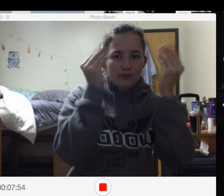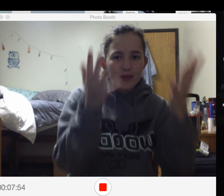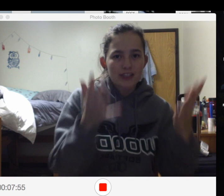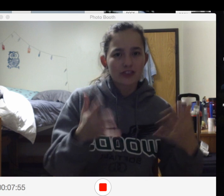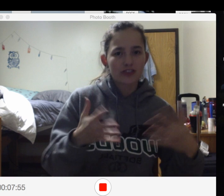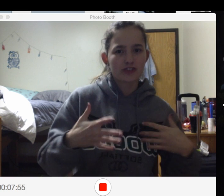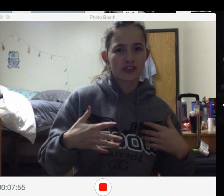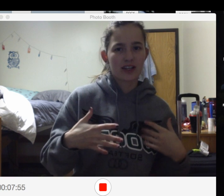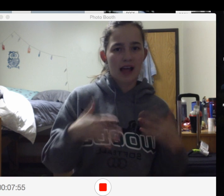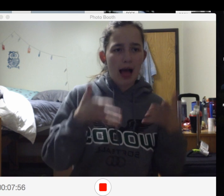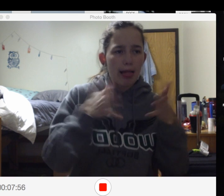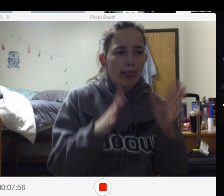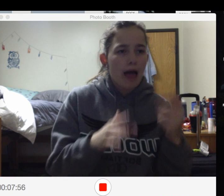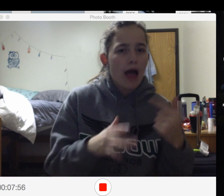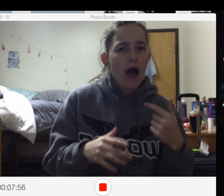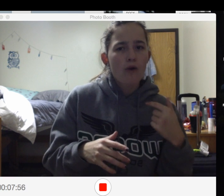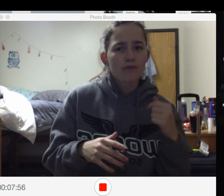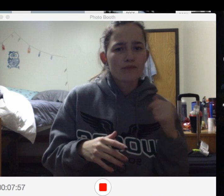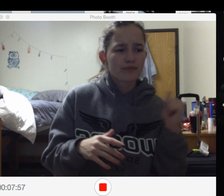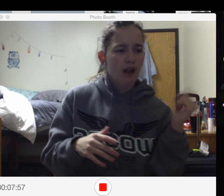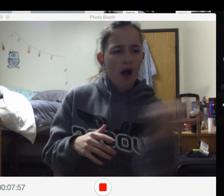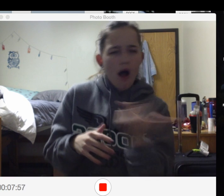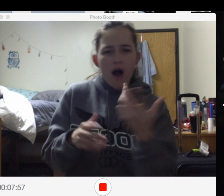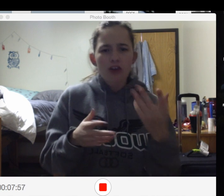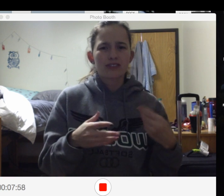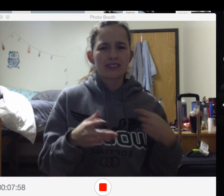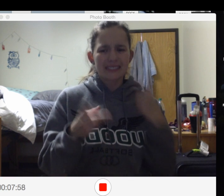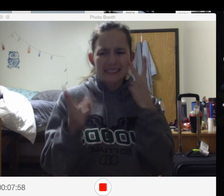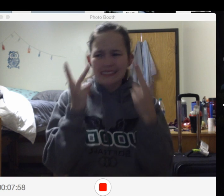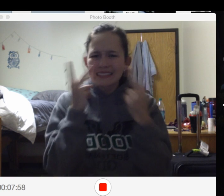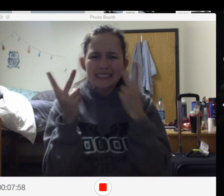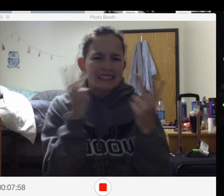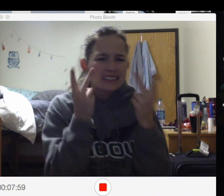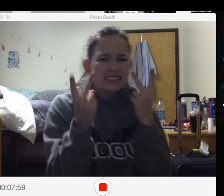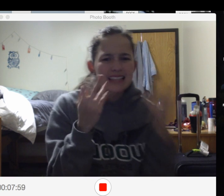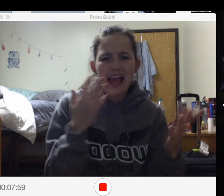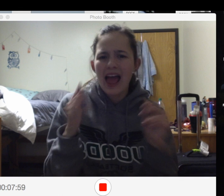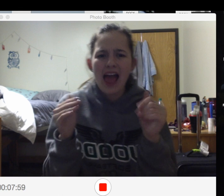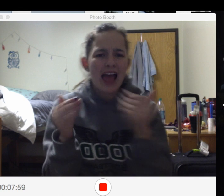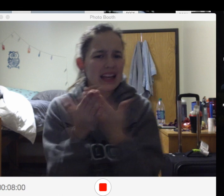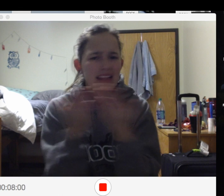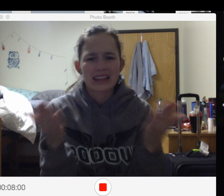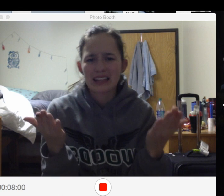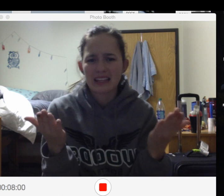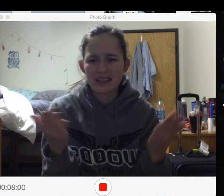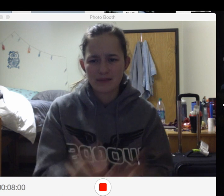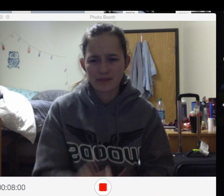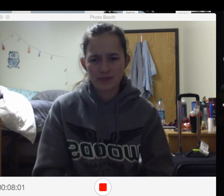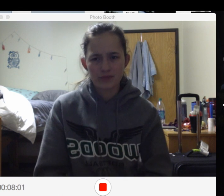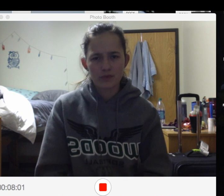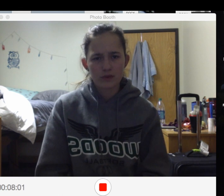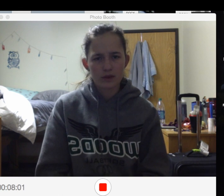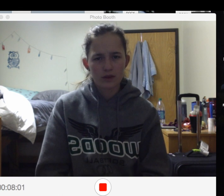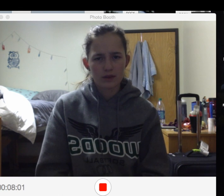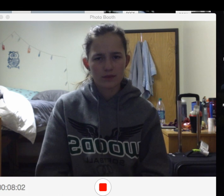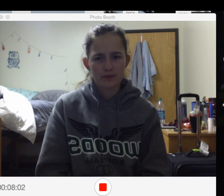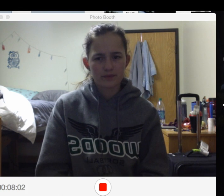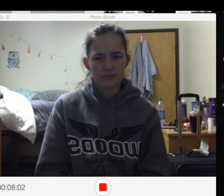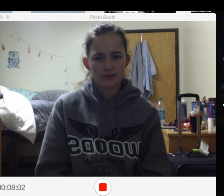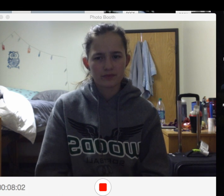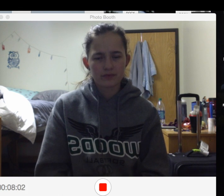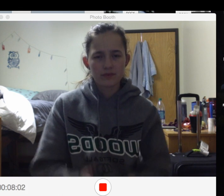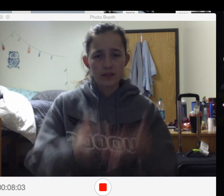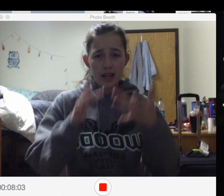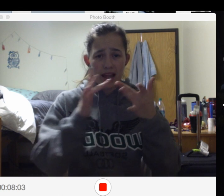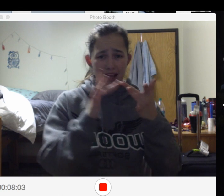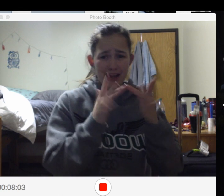and Sergey, people who have helped build the web as it is, and I'm grateful for that. But we really need you to make sure